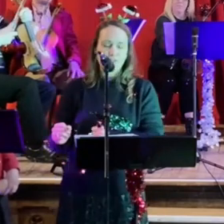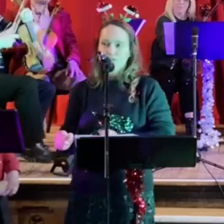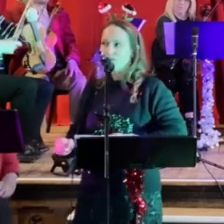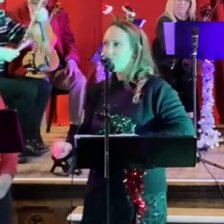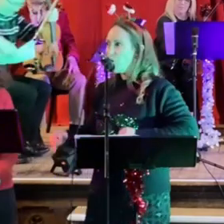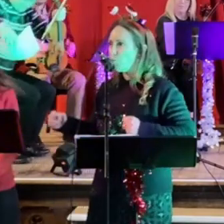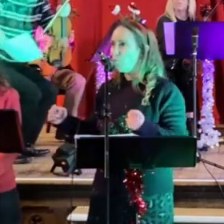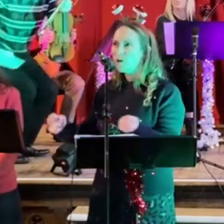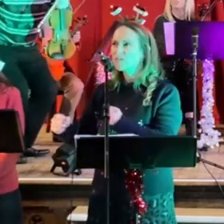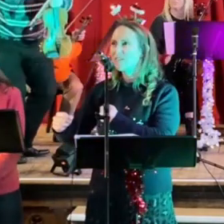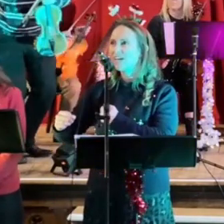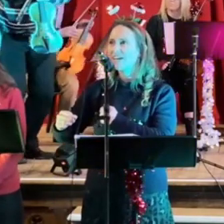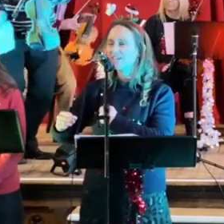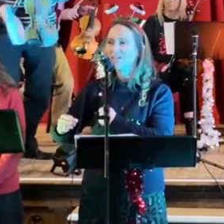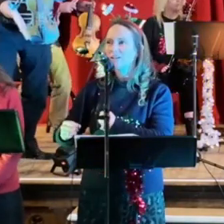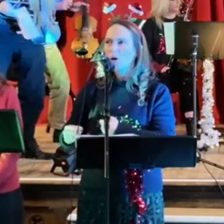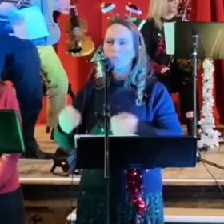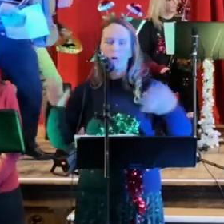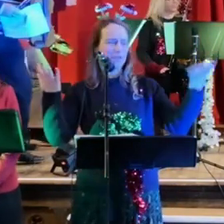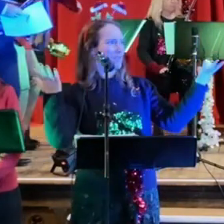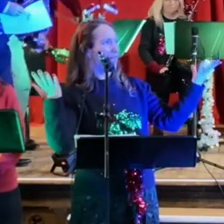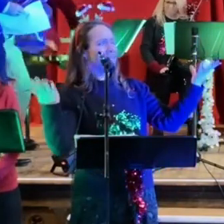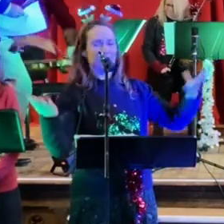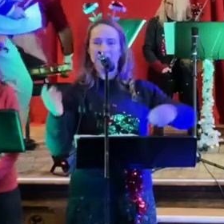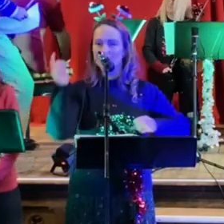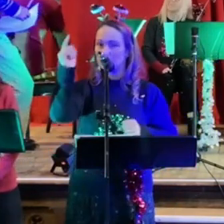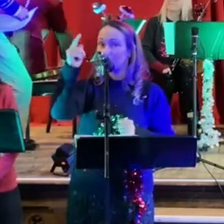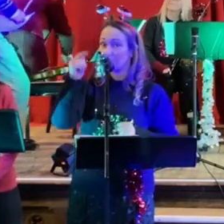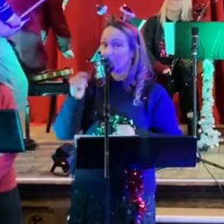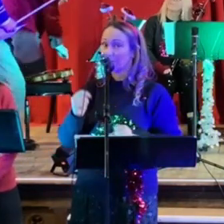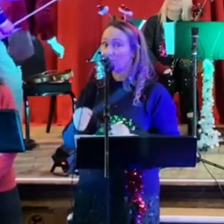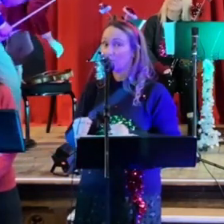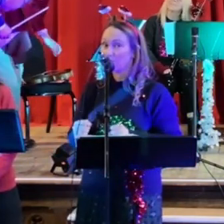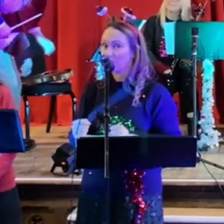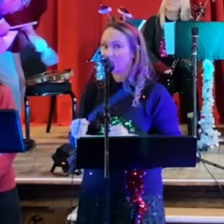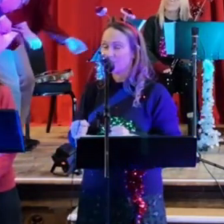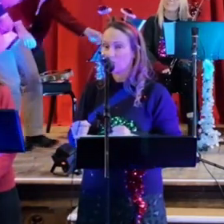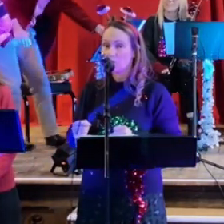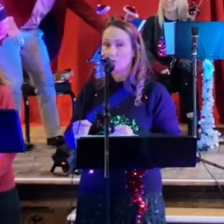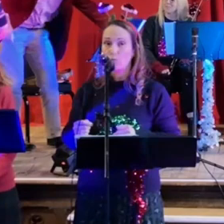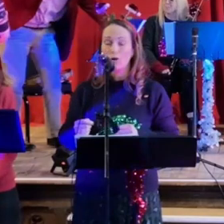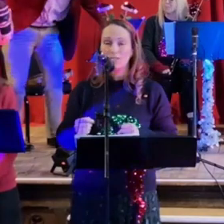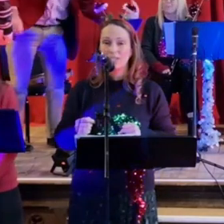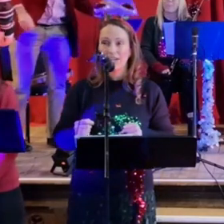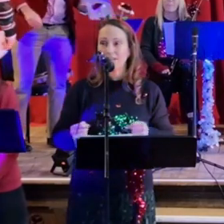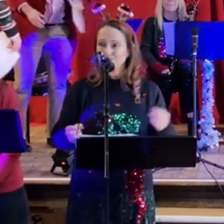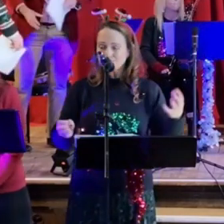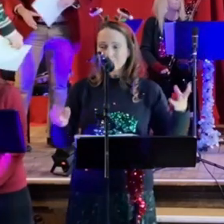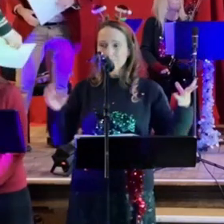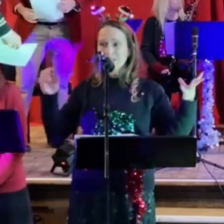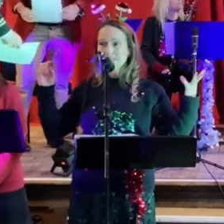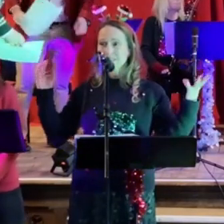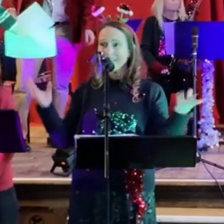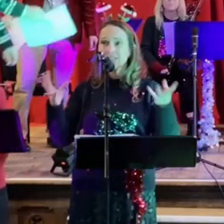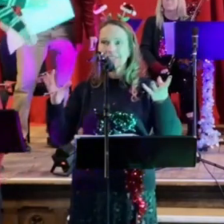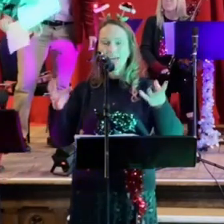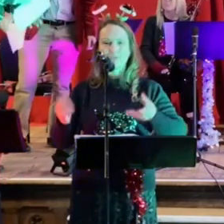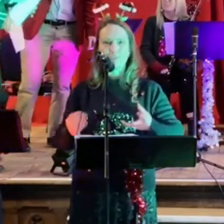some wassailing. Wassailing. Now, some of you might have learned about this in school. Wassailing is singing together, a bit